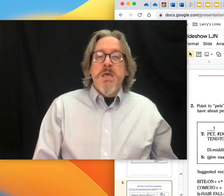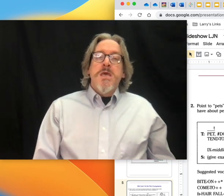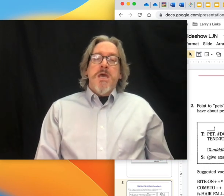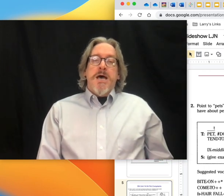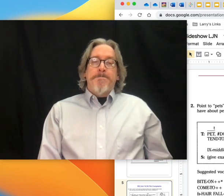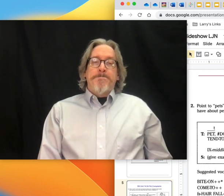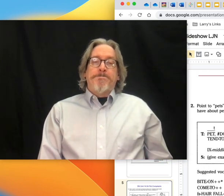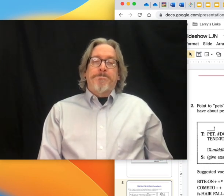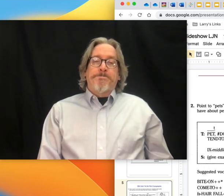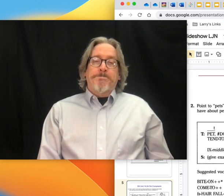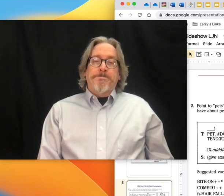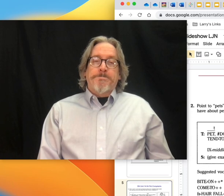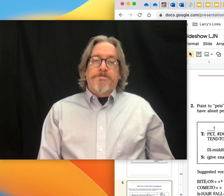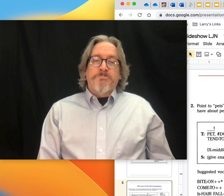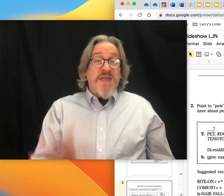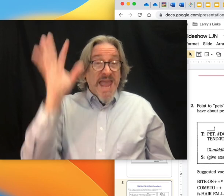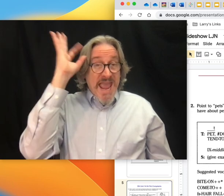please.